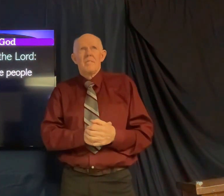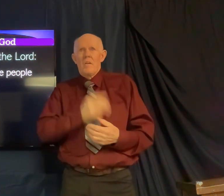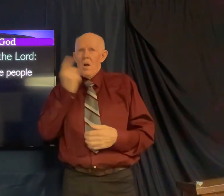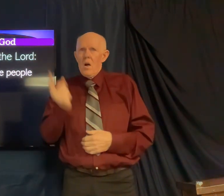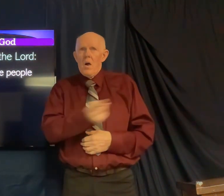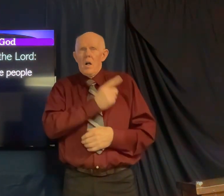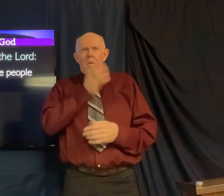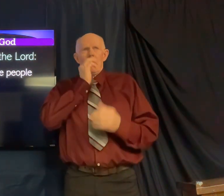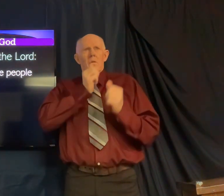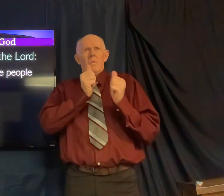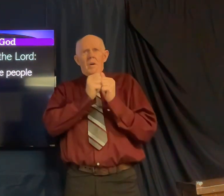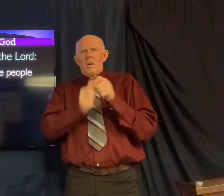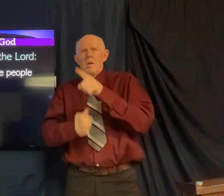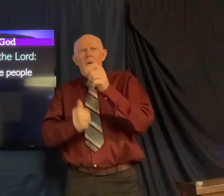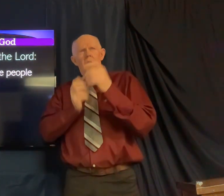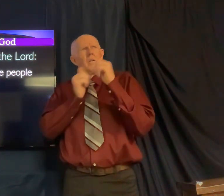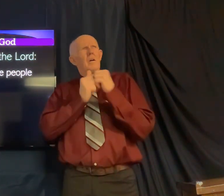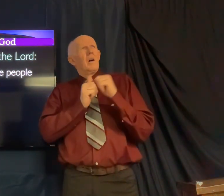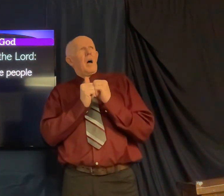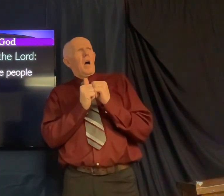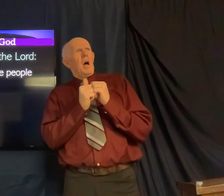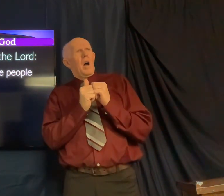believe Him. Always with us.